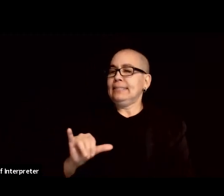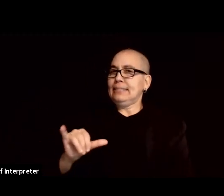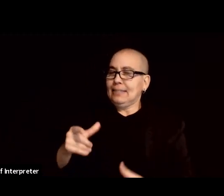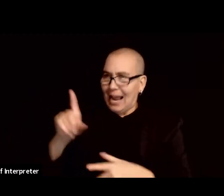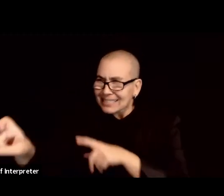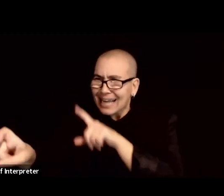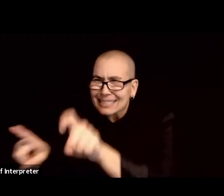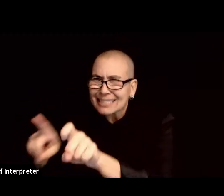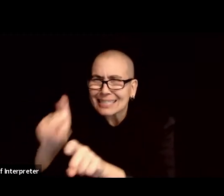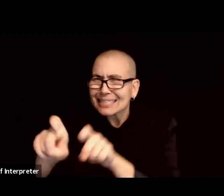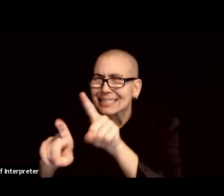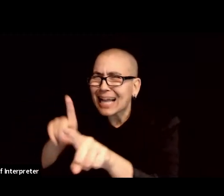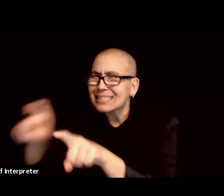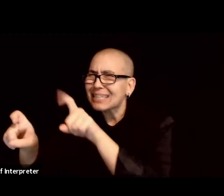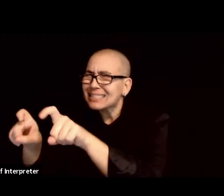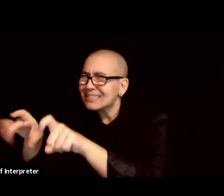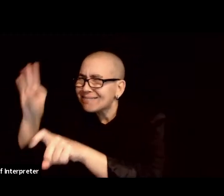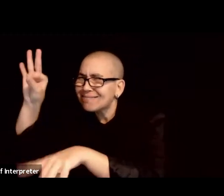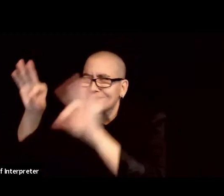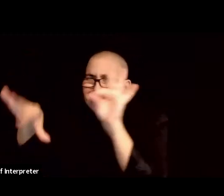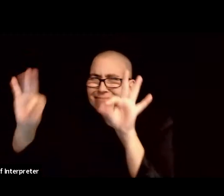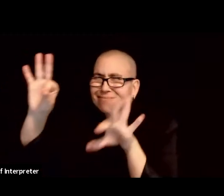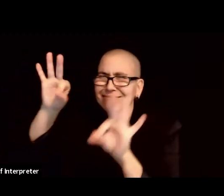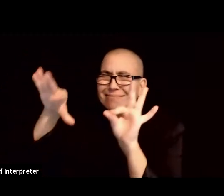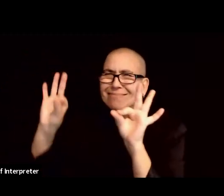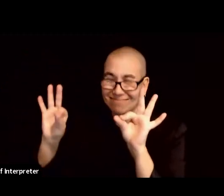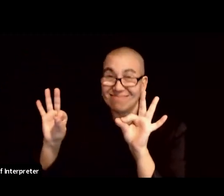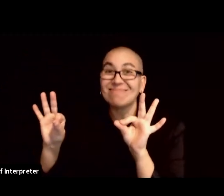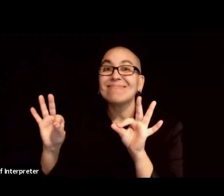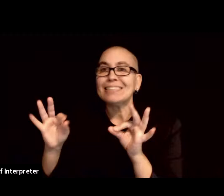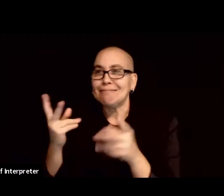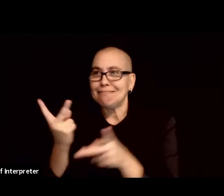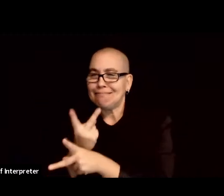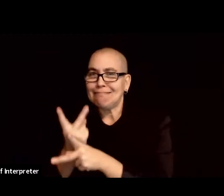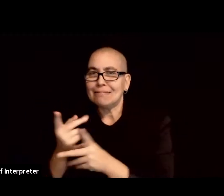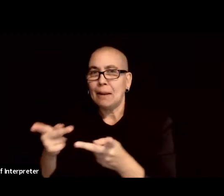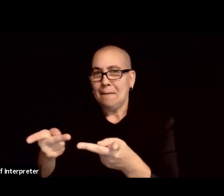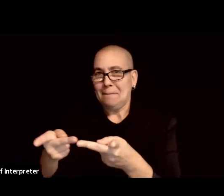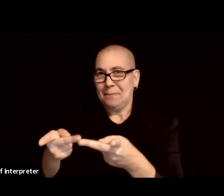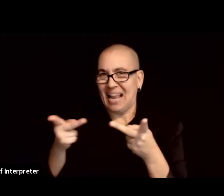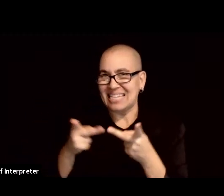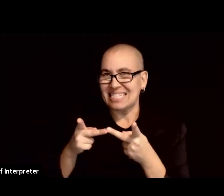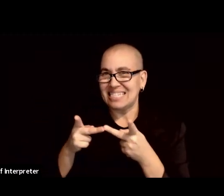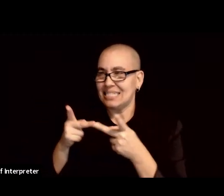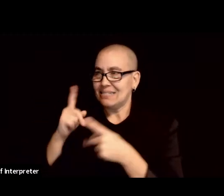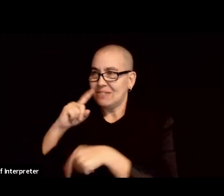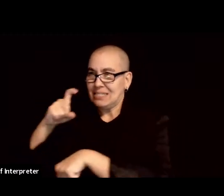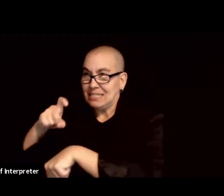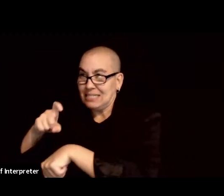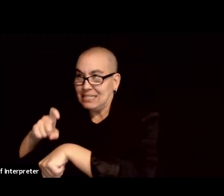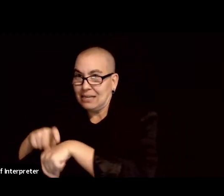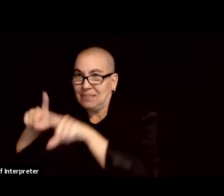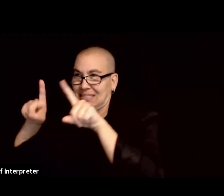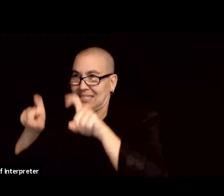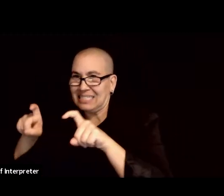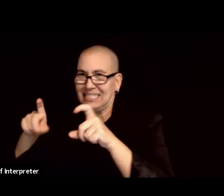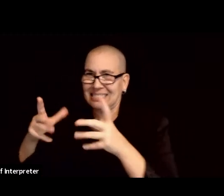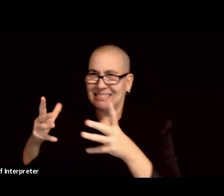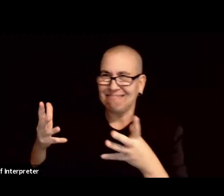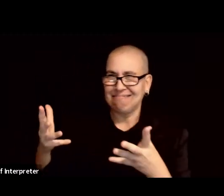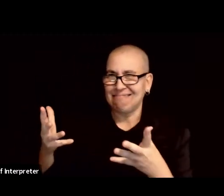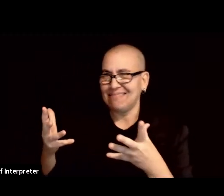time testing or checking within their facilities. So they'll test everyone to